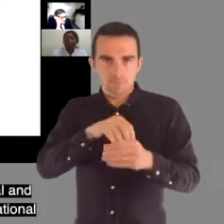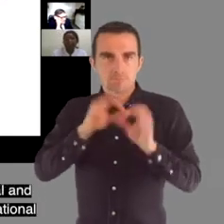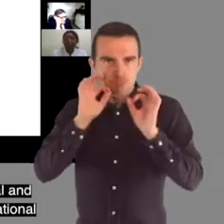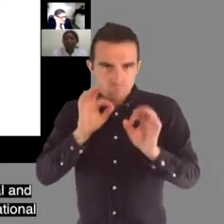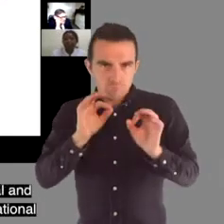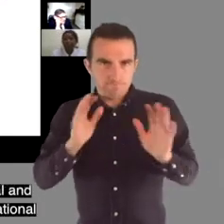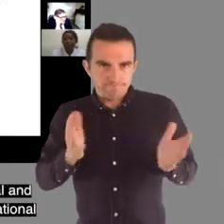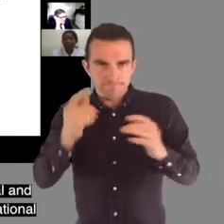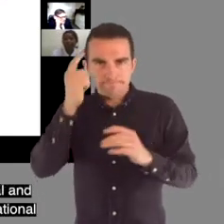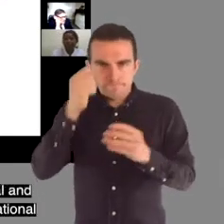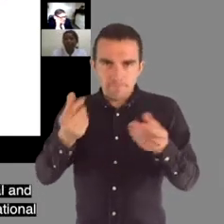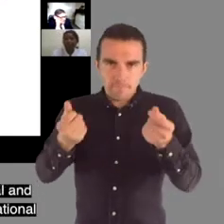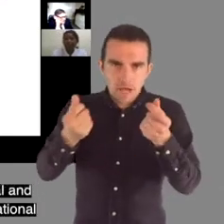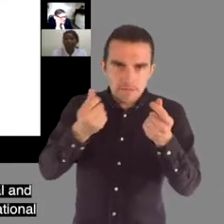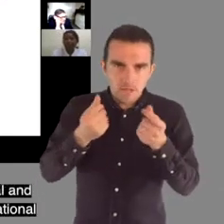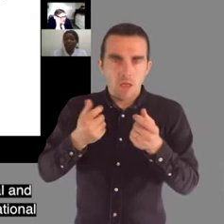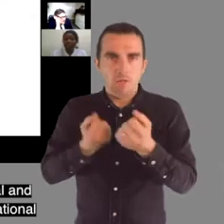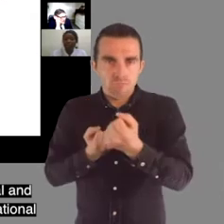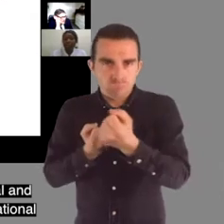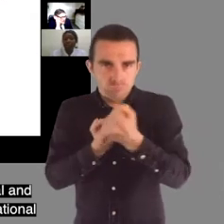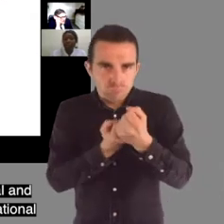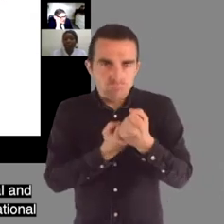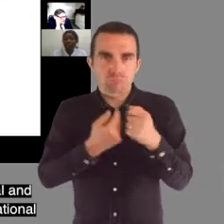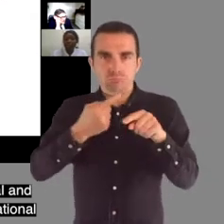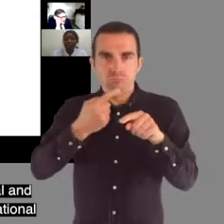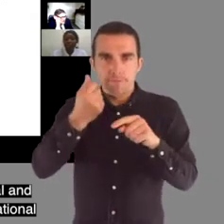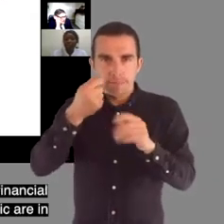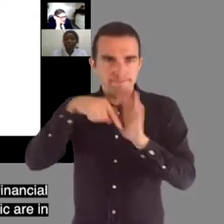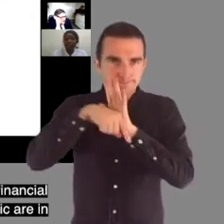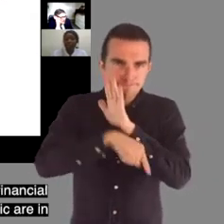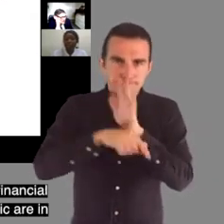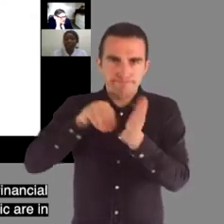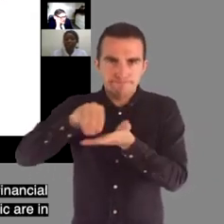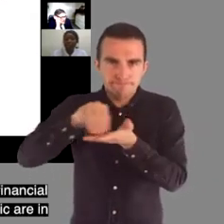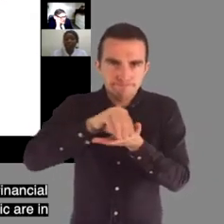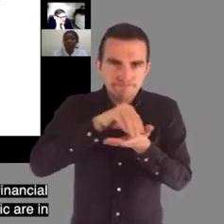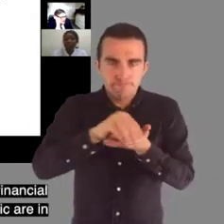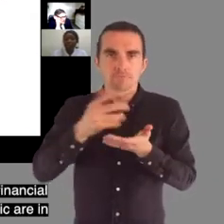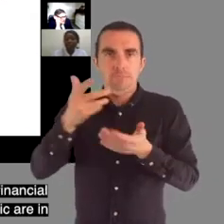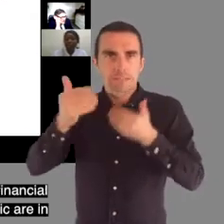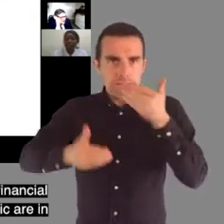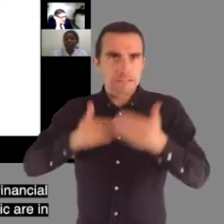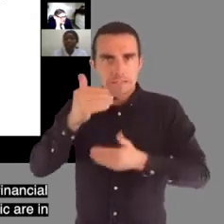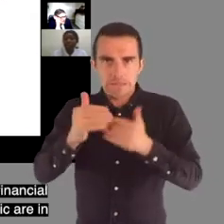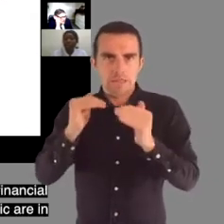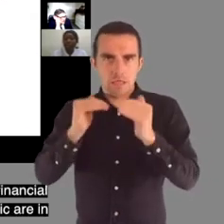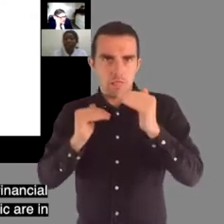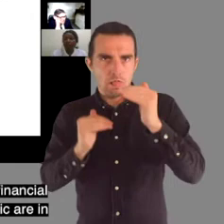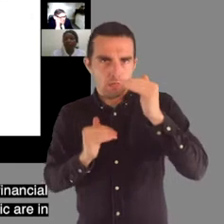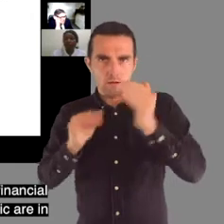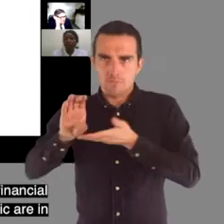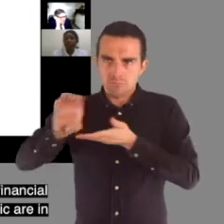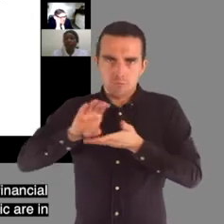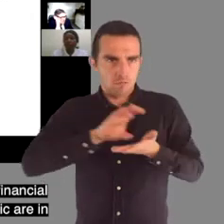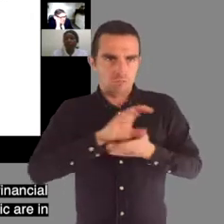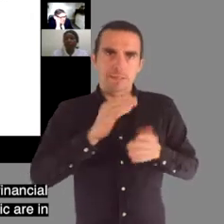Reducing amounts of financial and material aid, increasing international debt, and an ongoing impact of